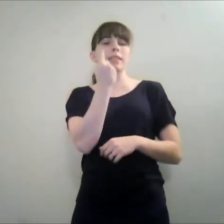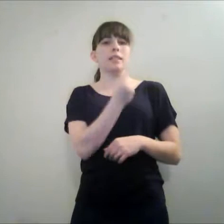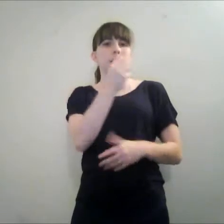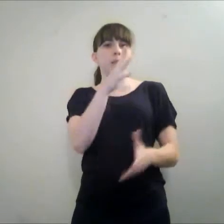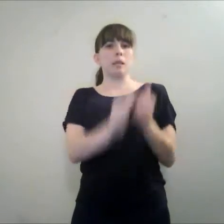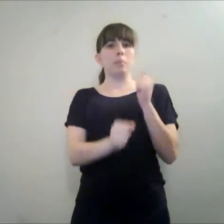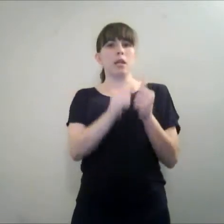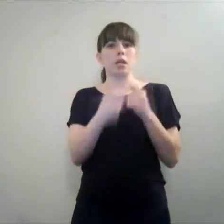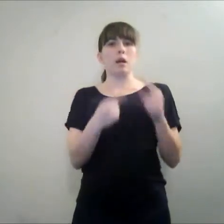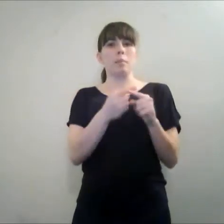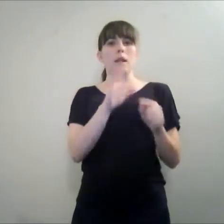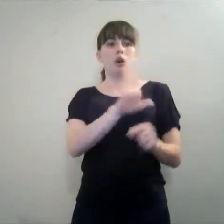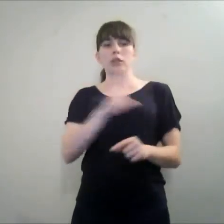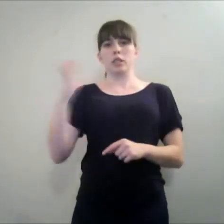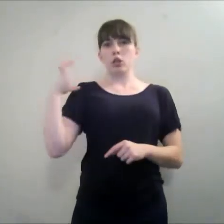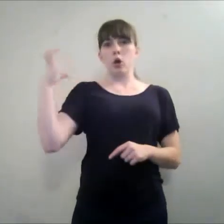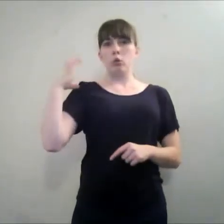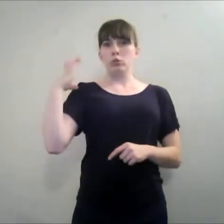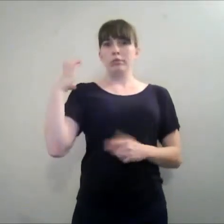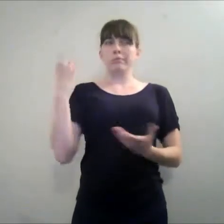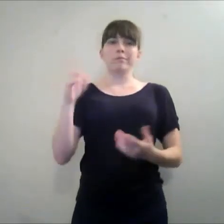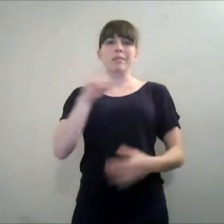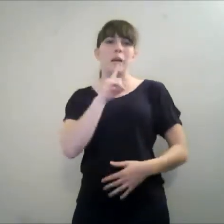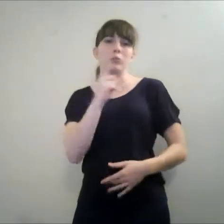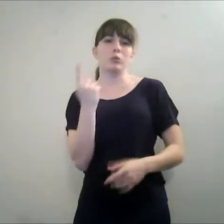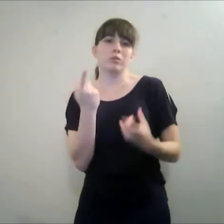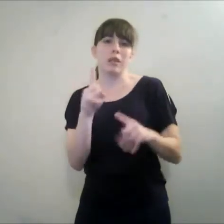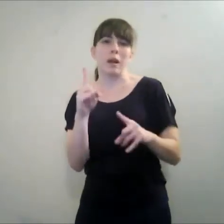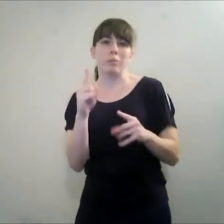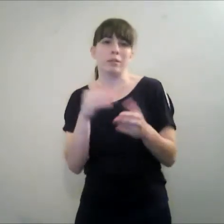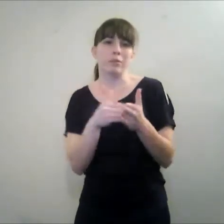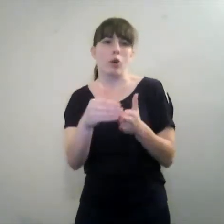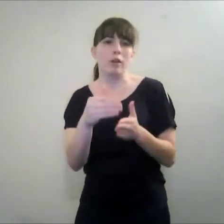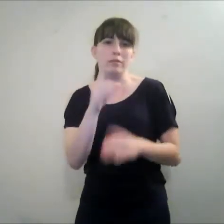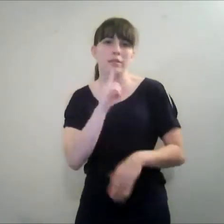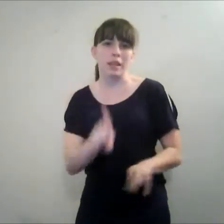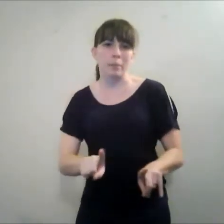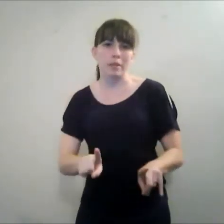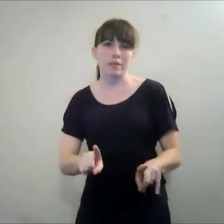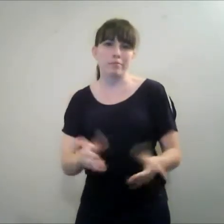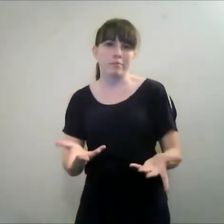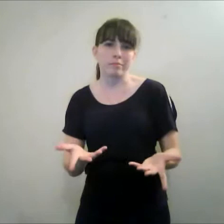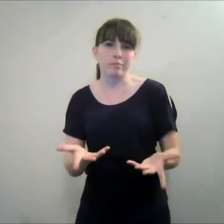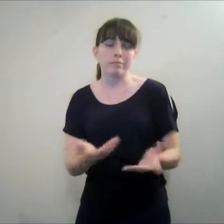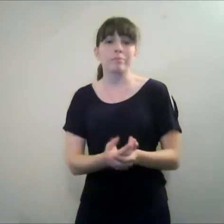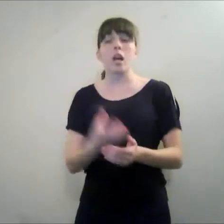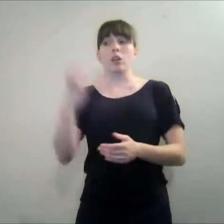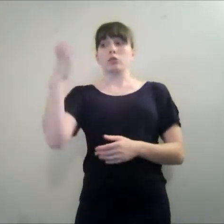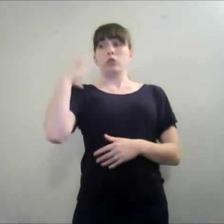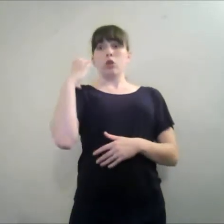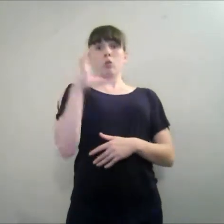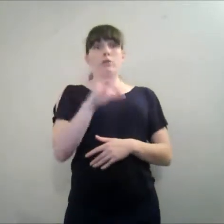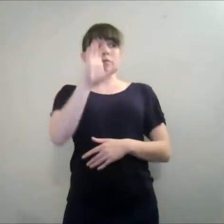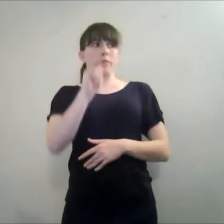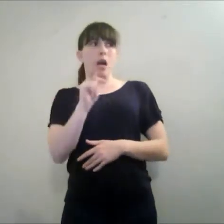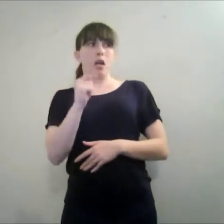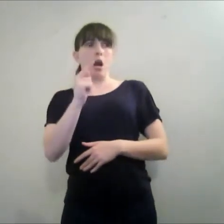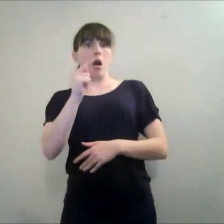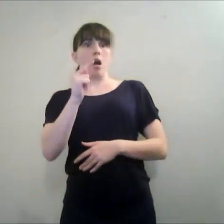as I'm sure kids do about all of their teachers all of the time. And somehow the cheerleading coach found out about it. She was very upset. And so she went to one of the